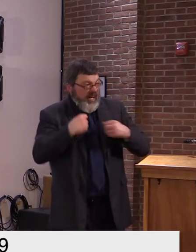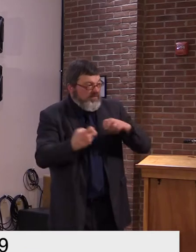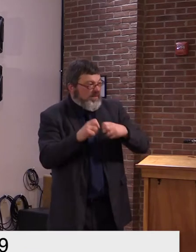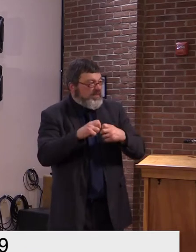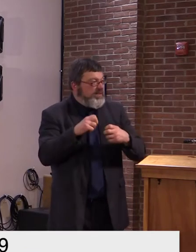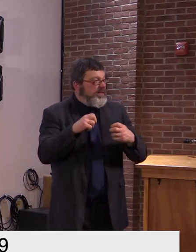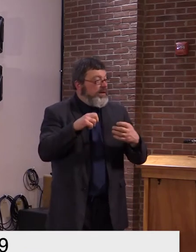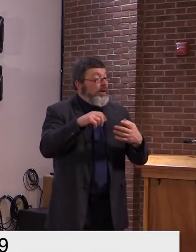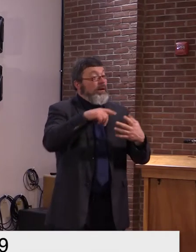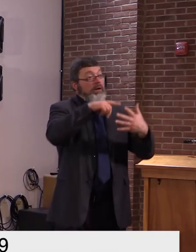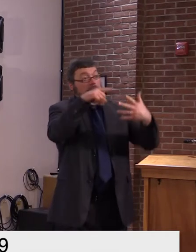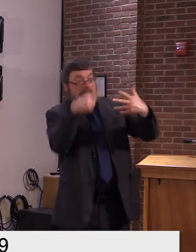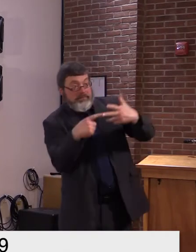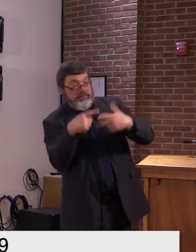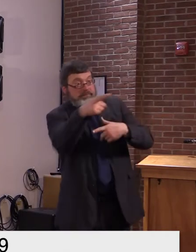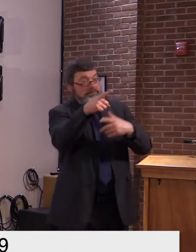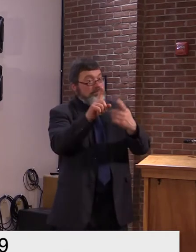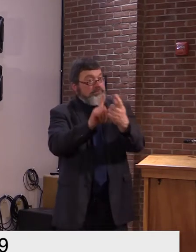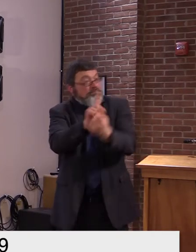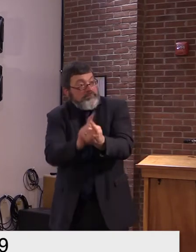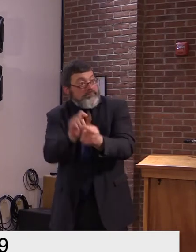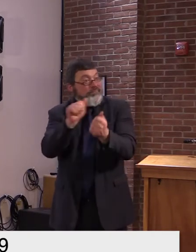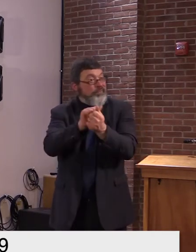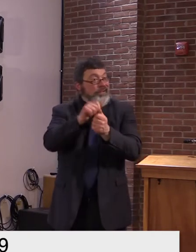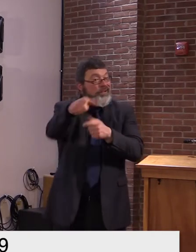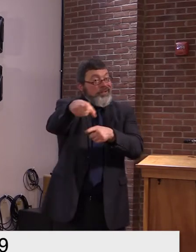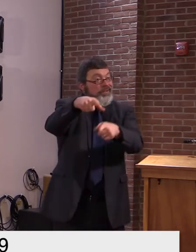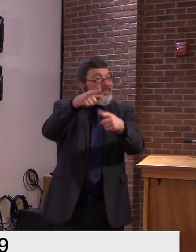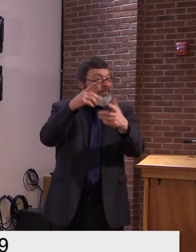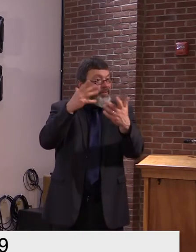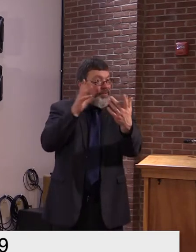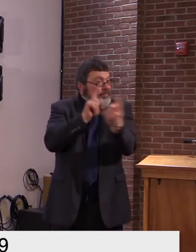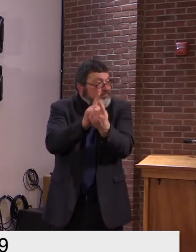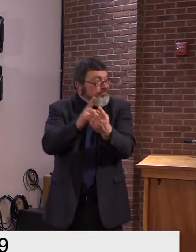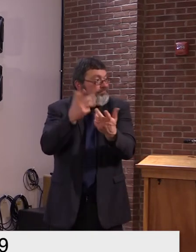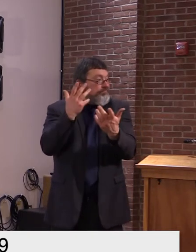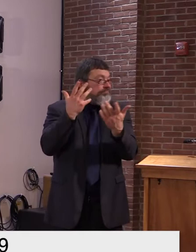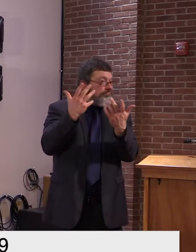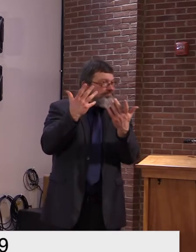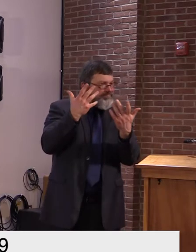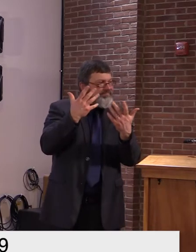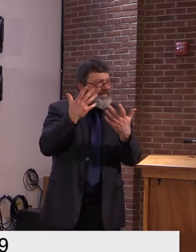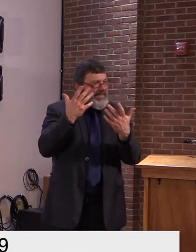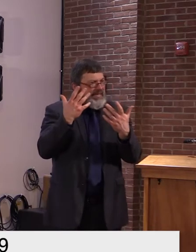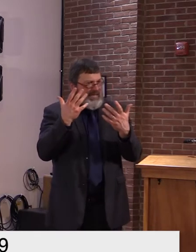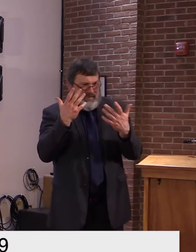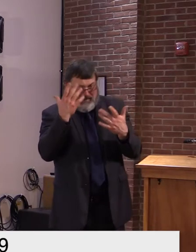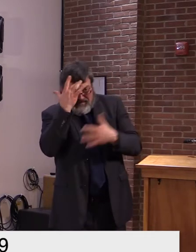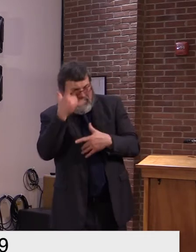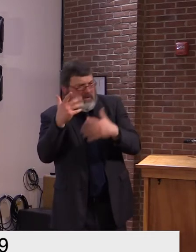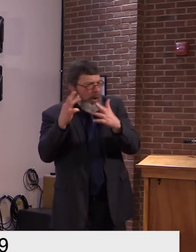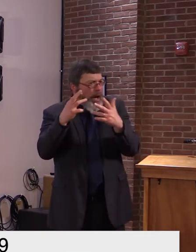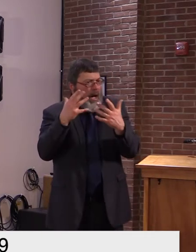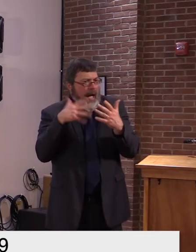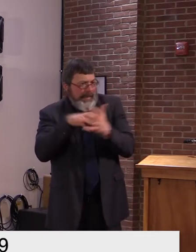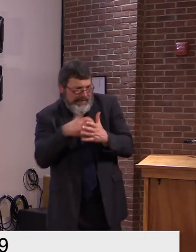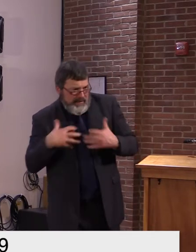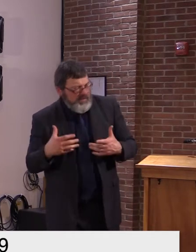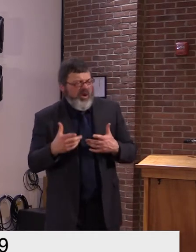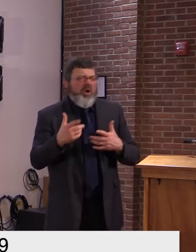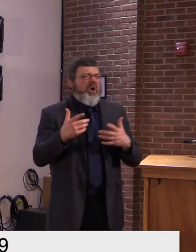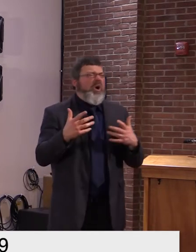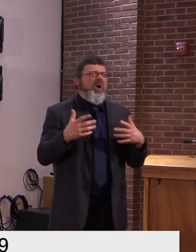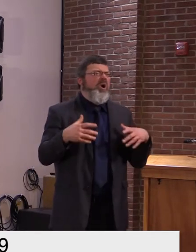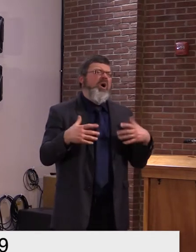facilities, but these group living facilities are not the only risk. And anyone with a high-risk medical condition is also at